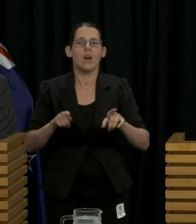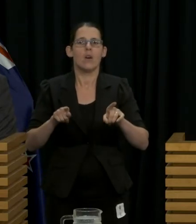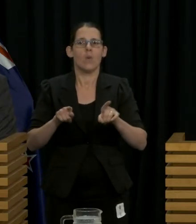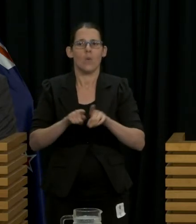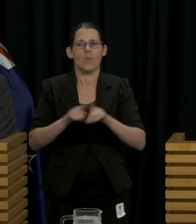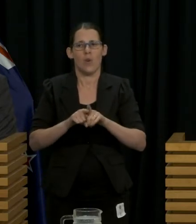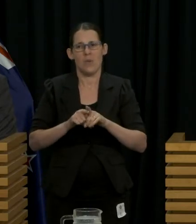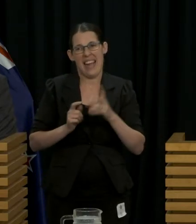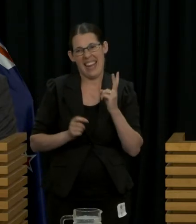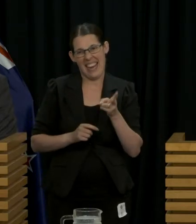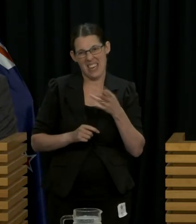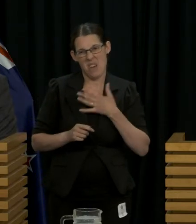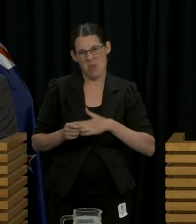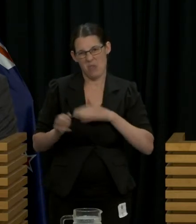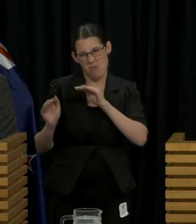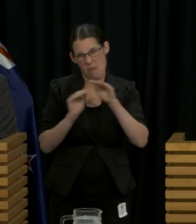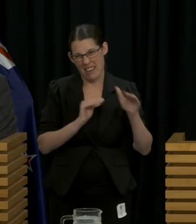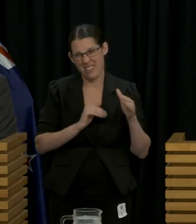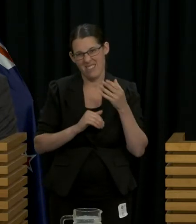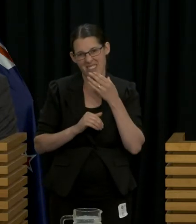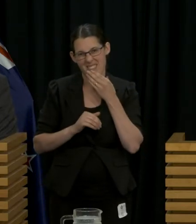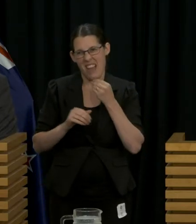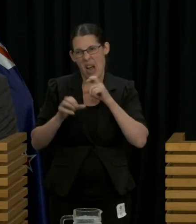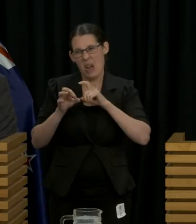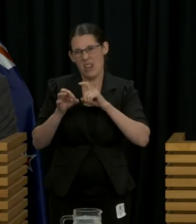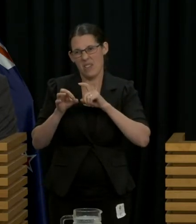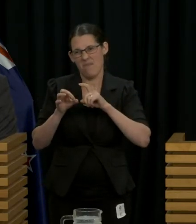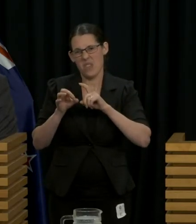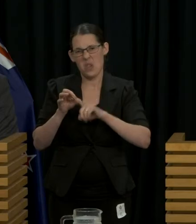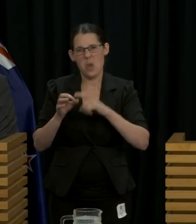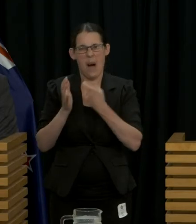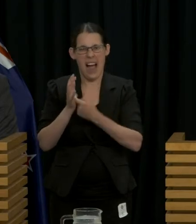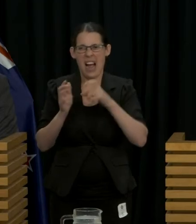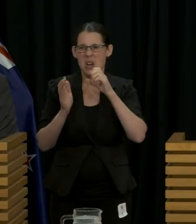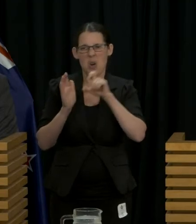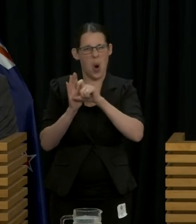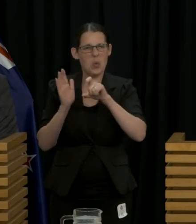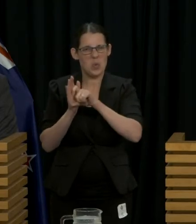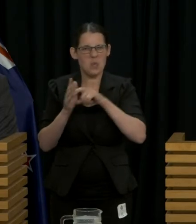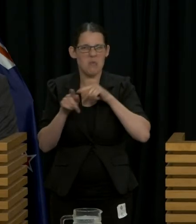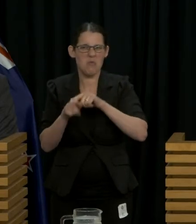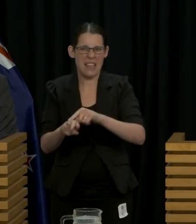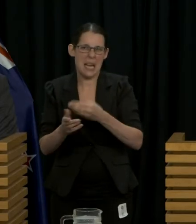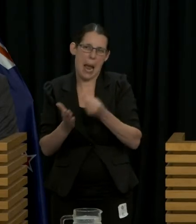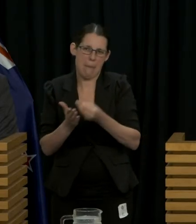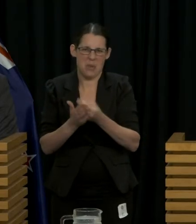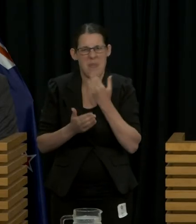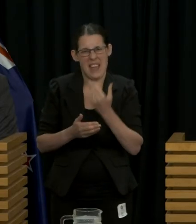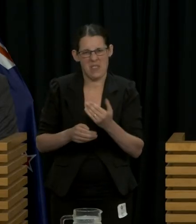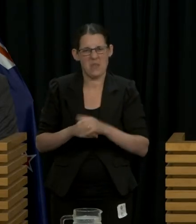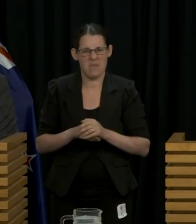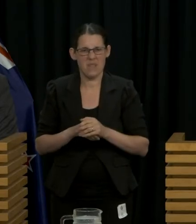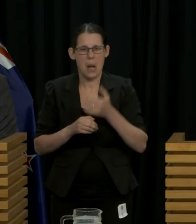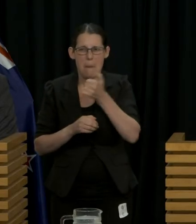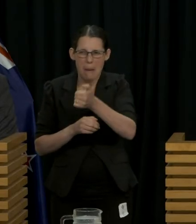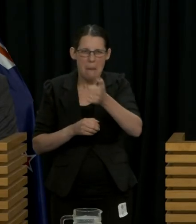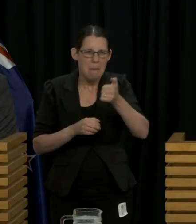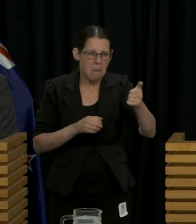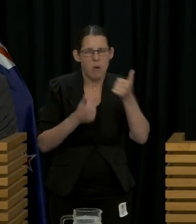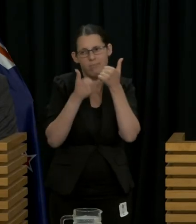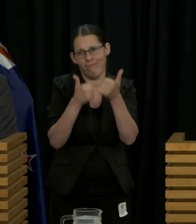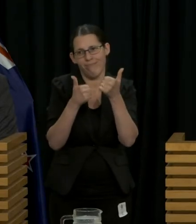of the NZ COVID Tracer app. Great to see that big surge in scans to over 1 million yesterday. I'd like to see that going up even